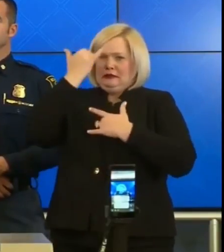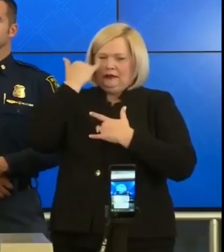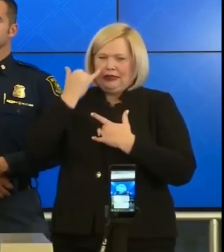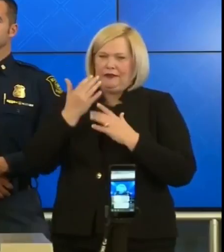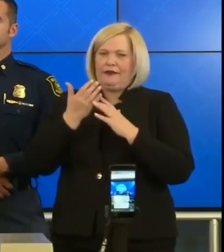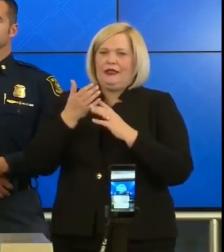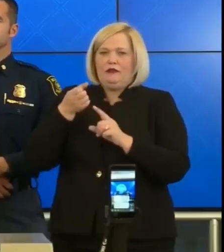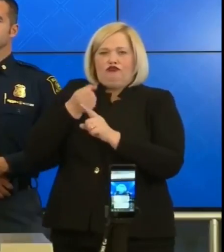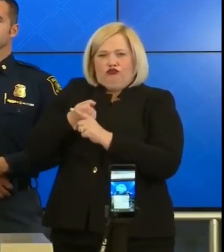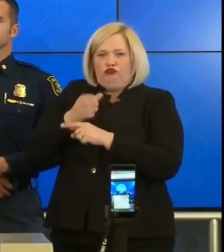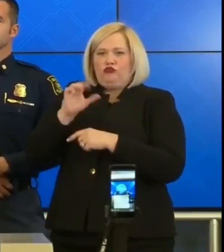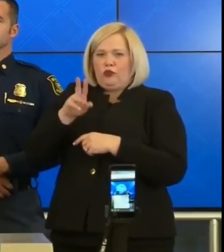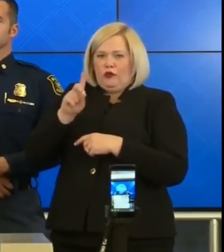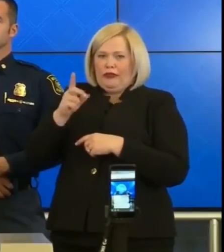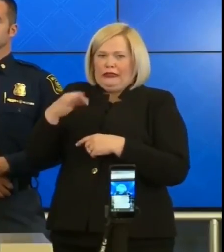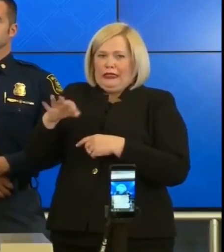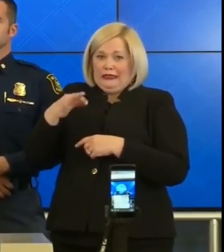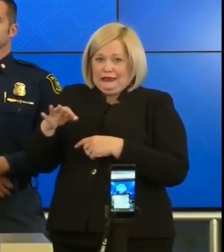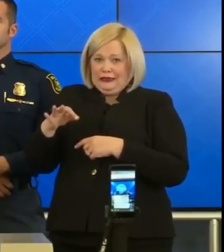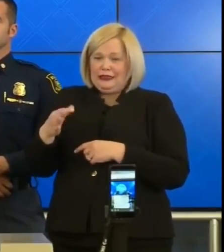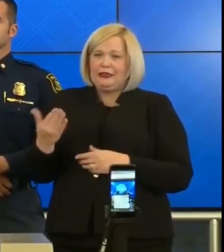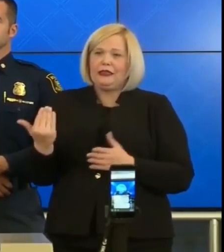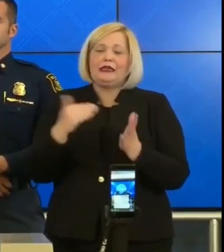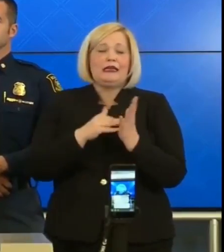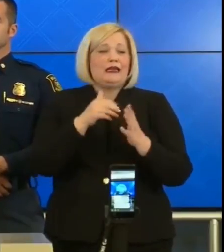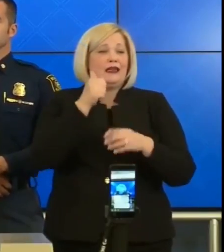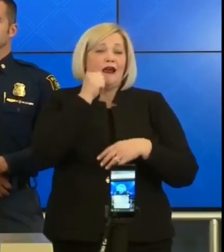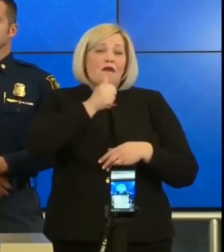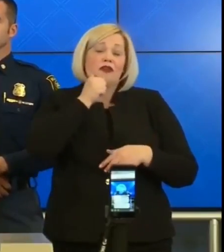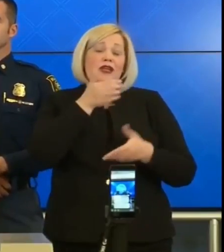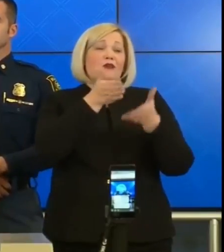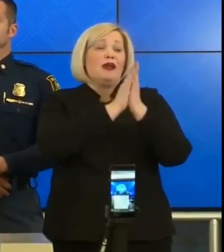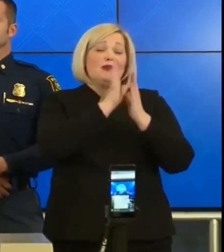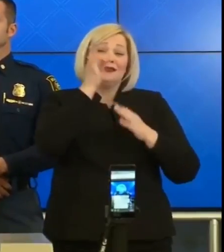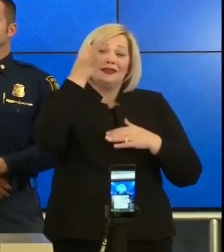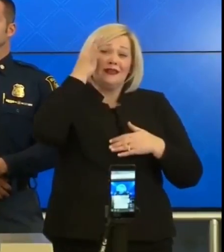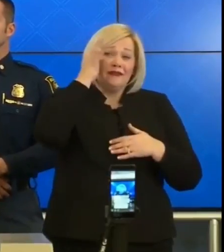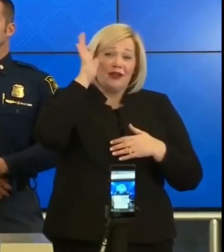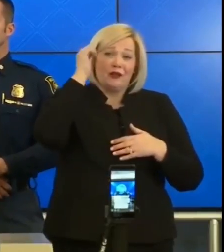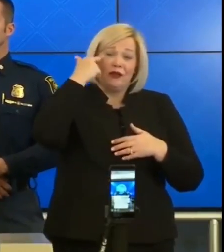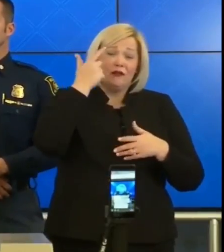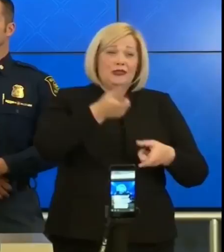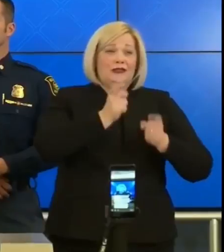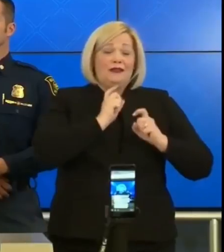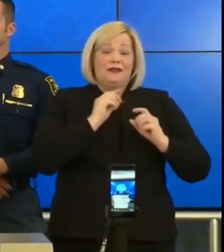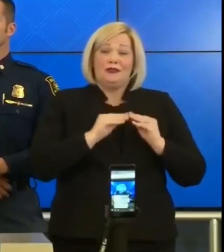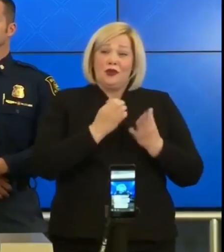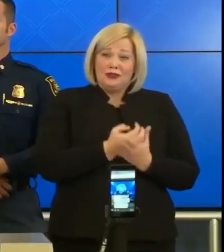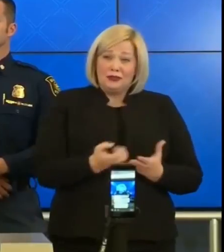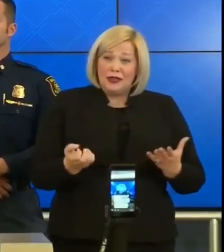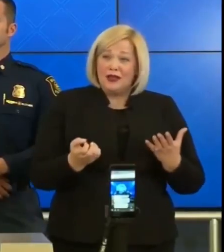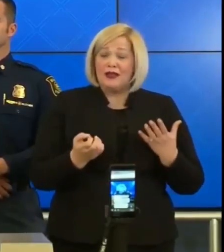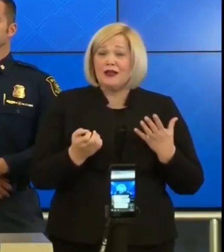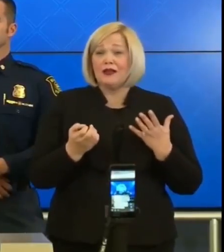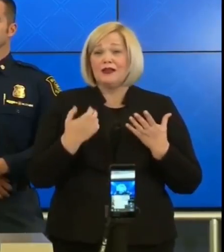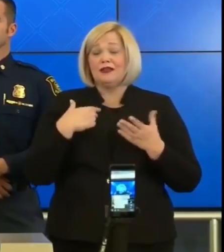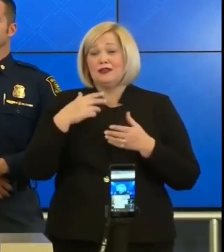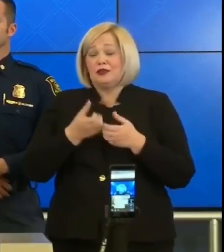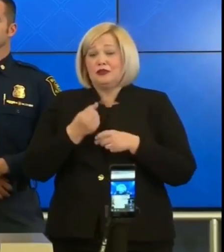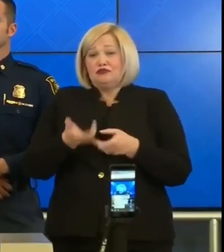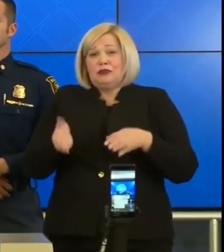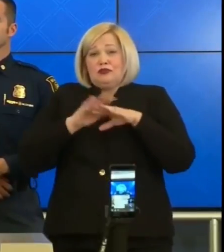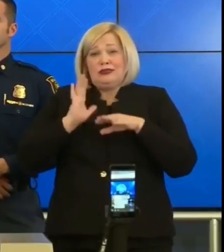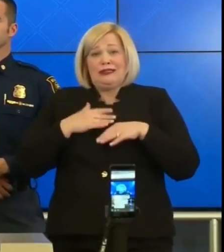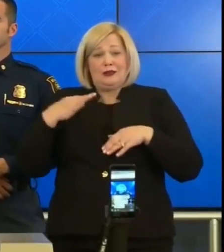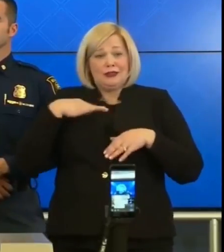push every day asking the feds to give us more supplies. We're expanding our staffing. We're working with our